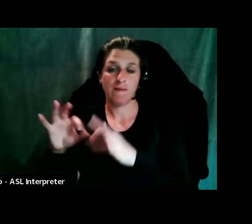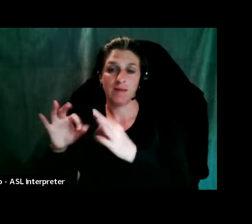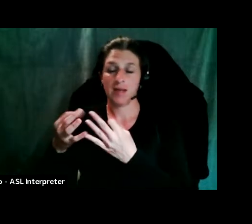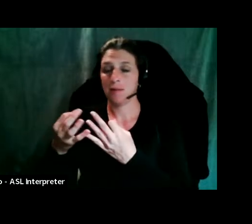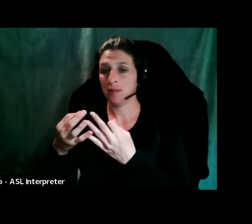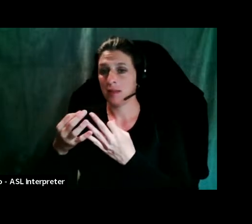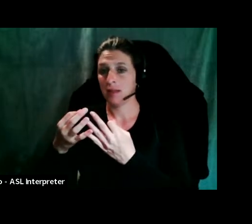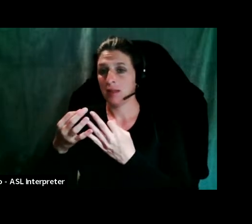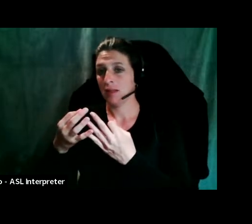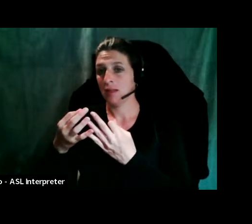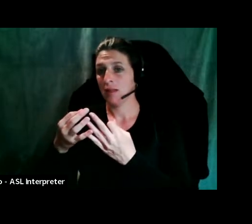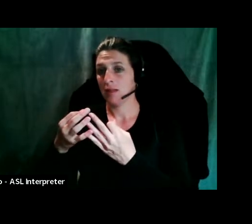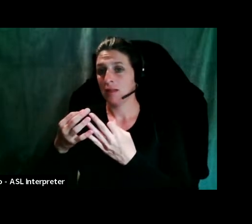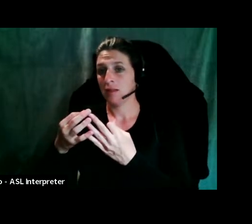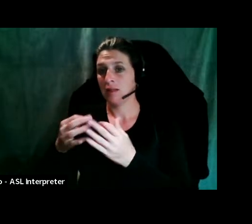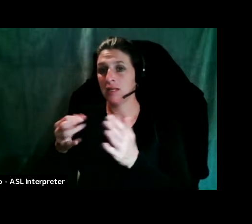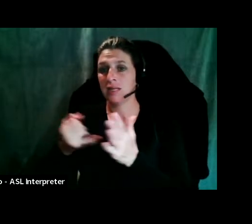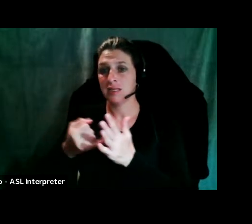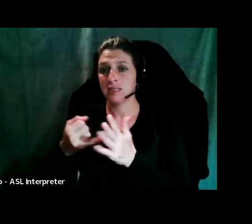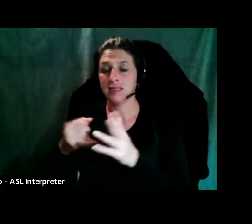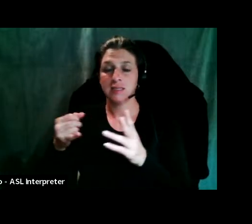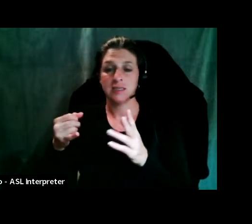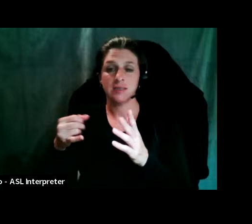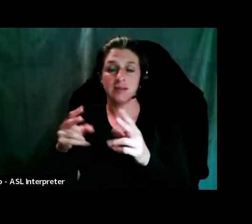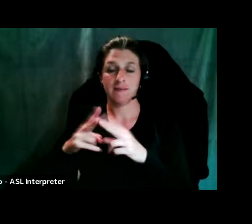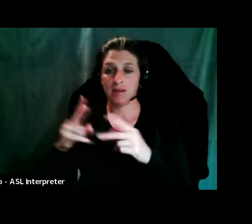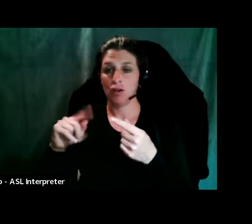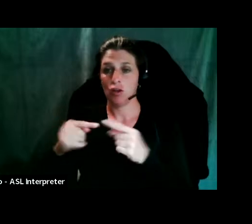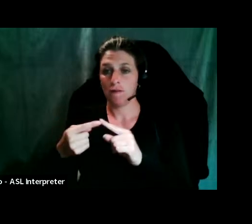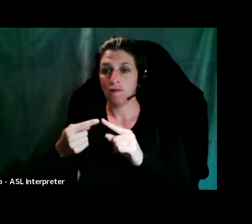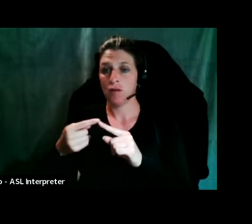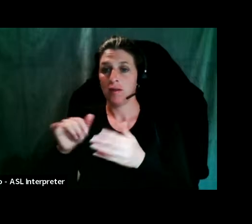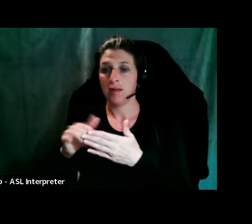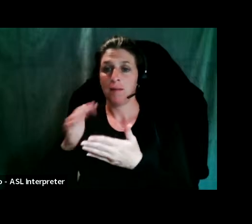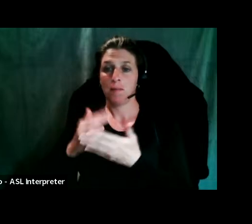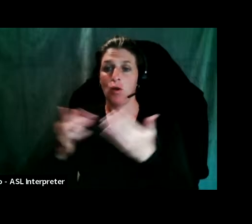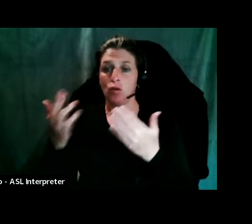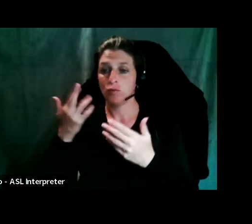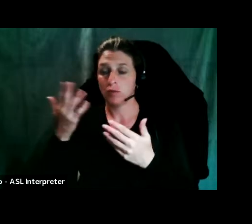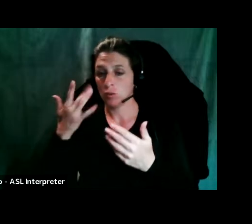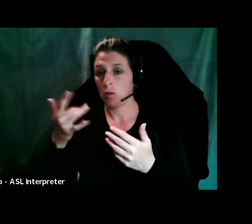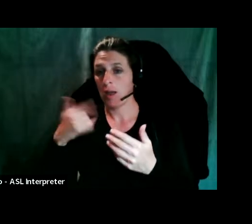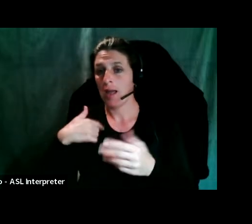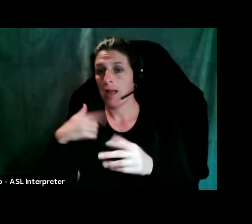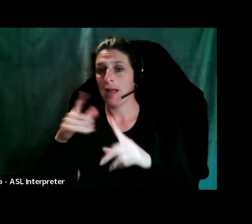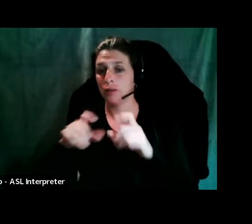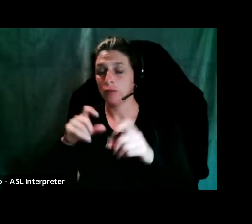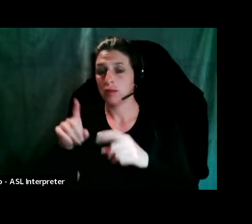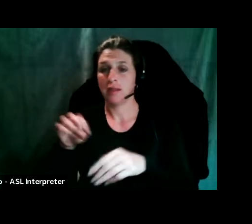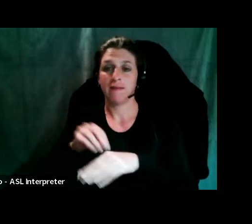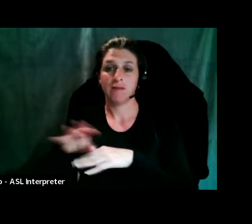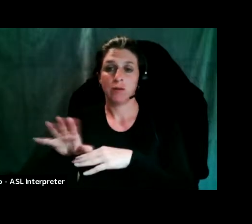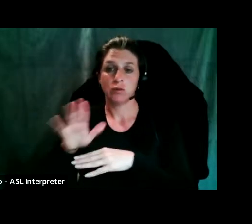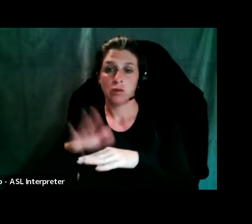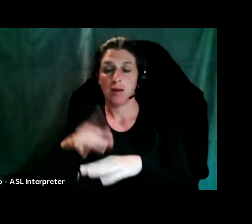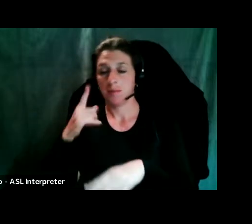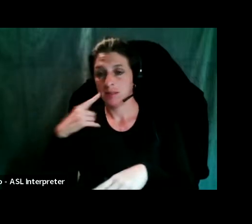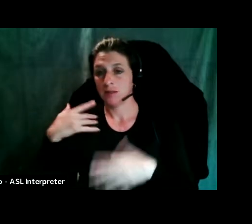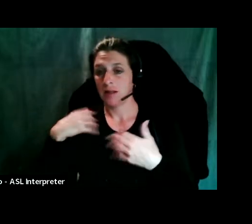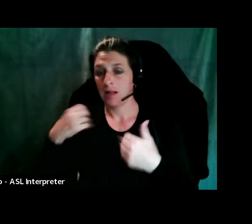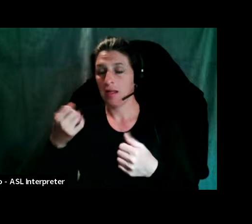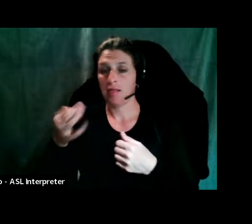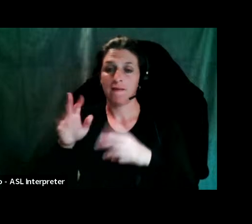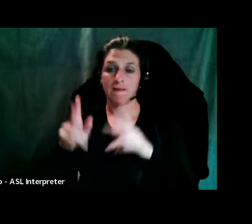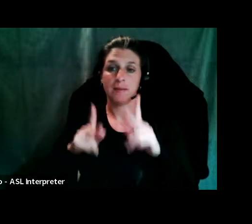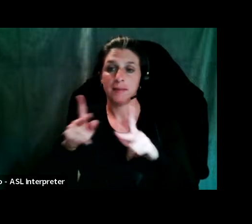very, it's very hurtful. And that's partly why I was asking the questions about the influence on the mental health of